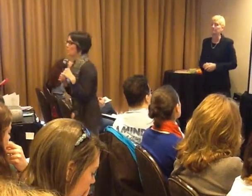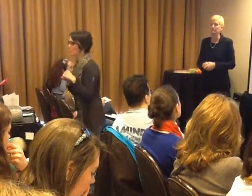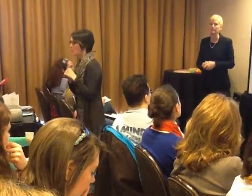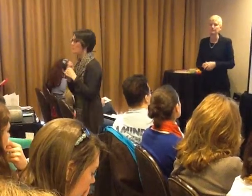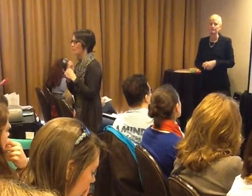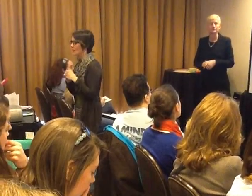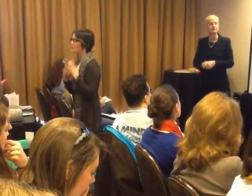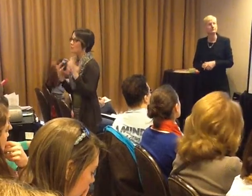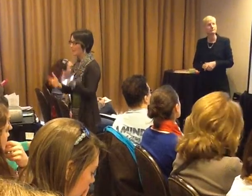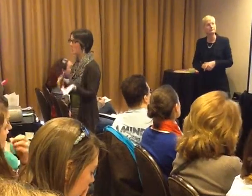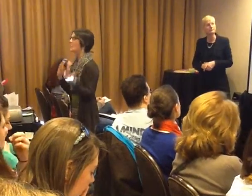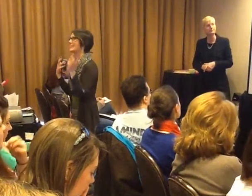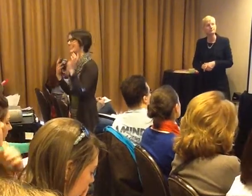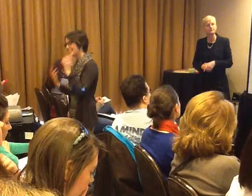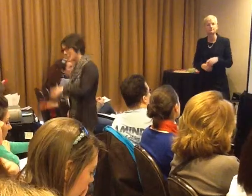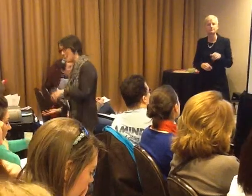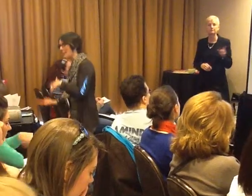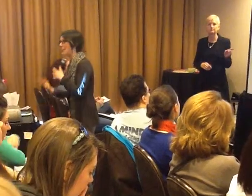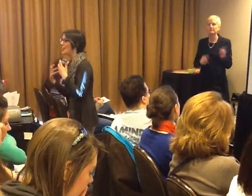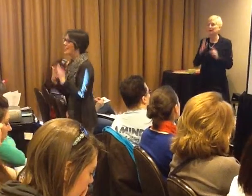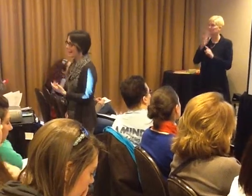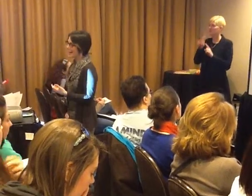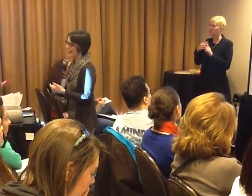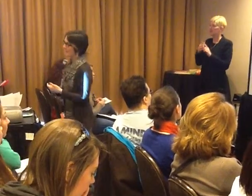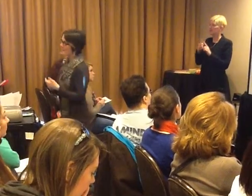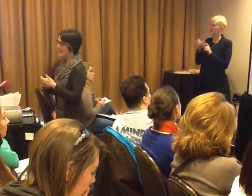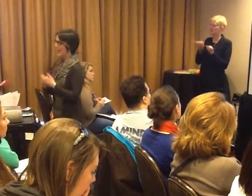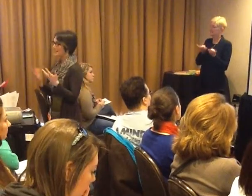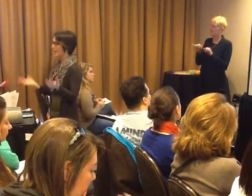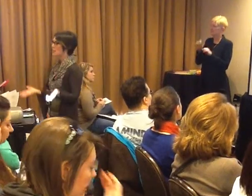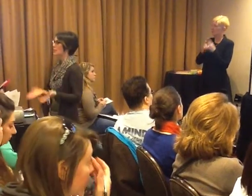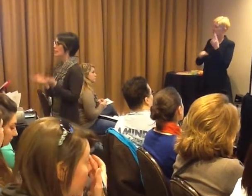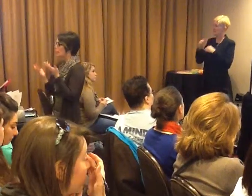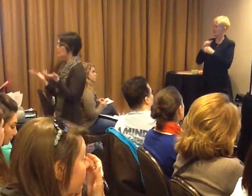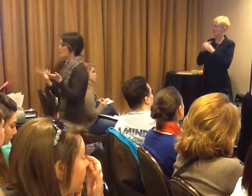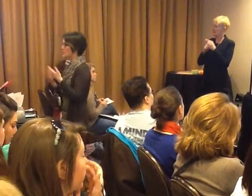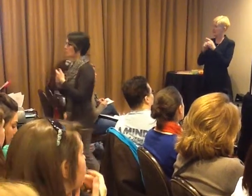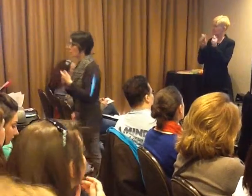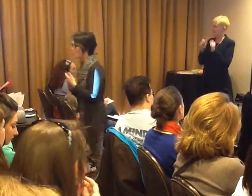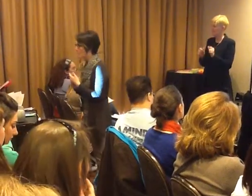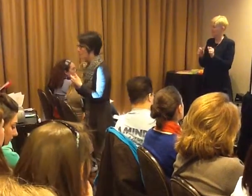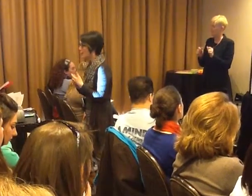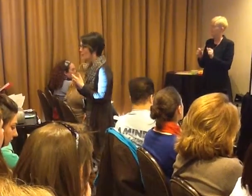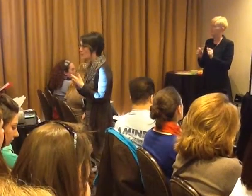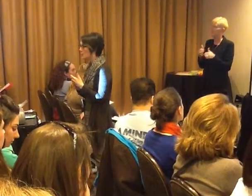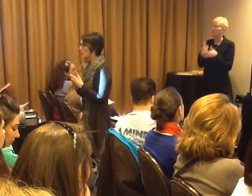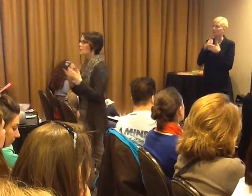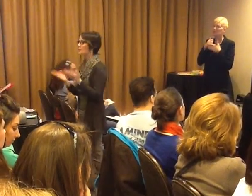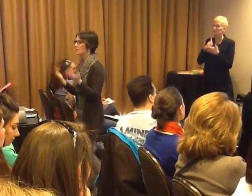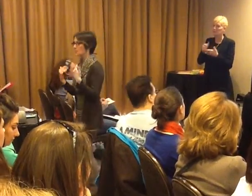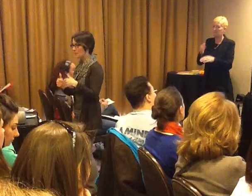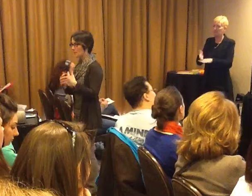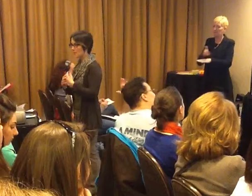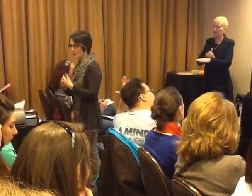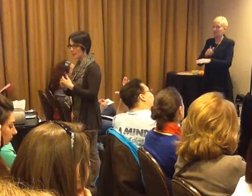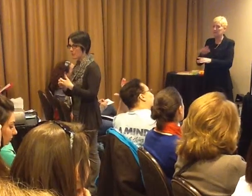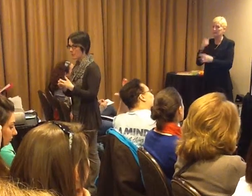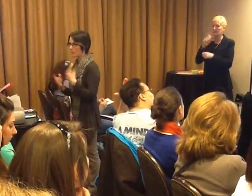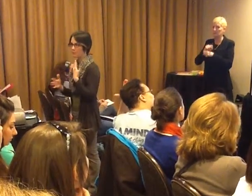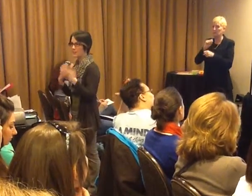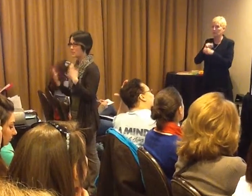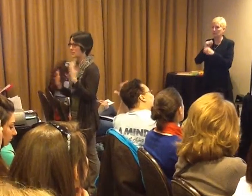As we talked about before, the formationally similar signs actually increase the working memory load. So something to